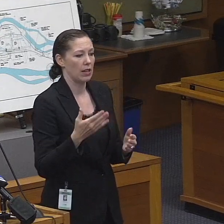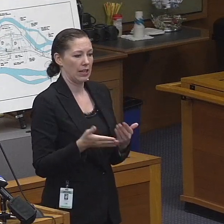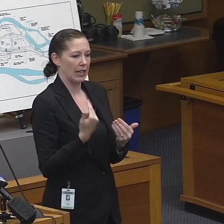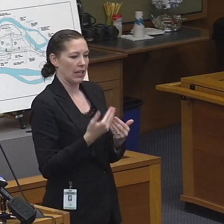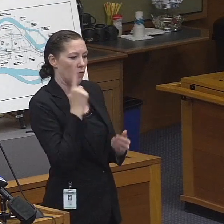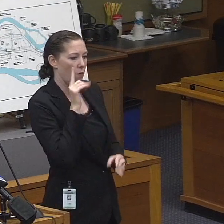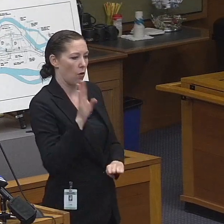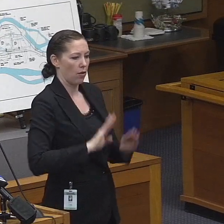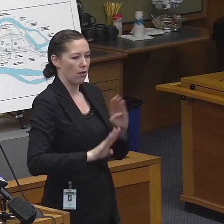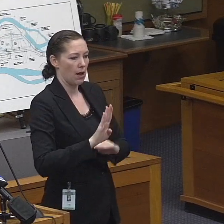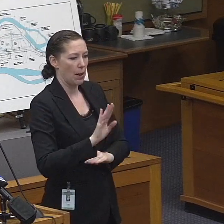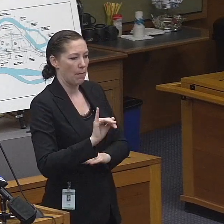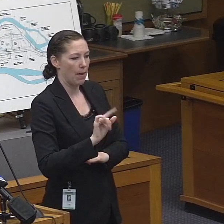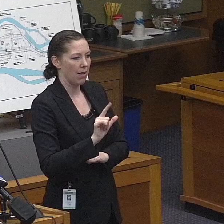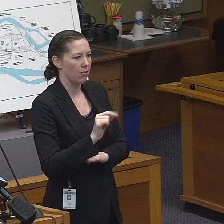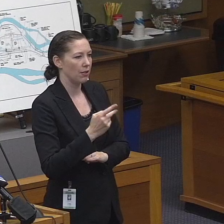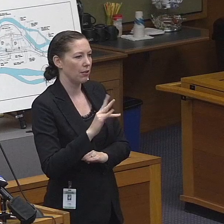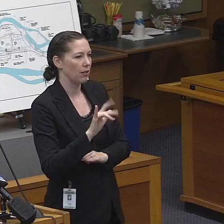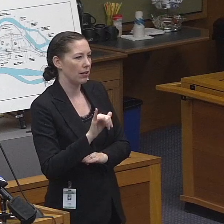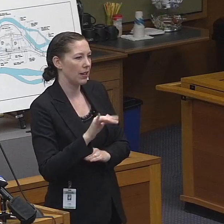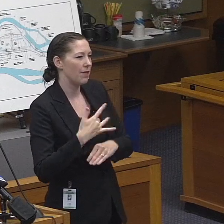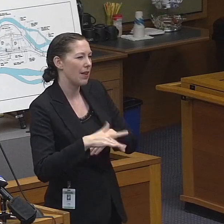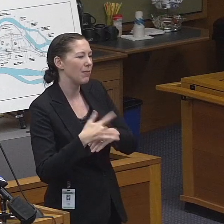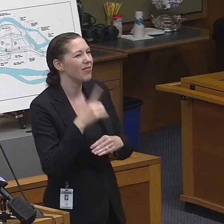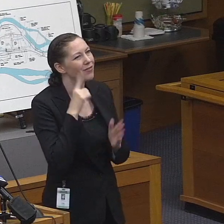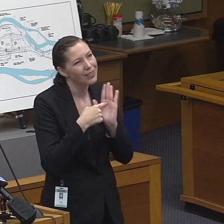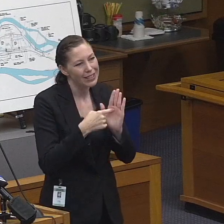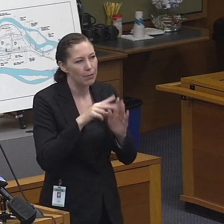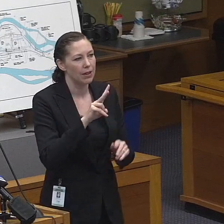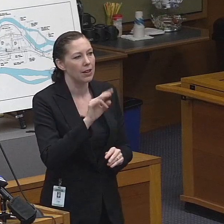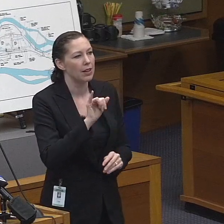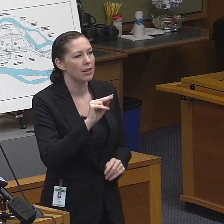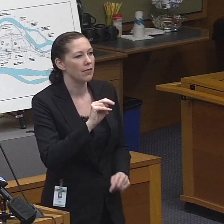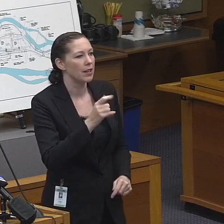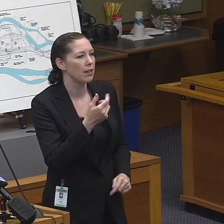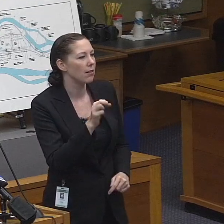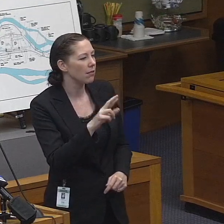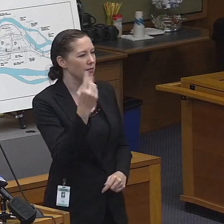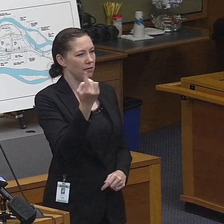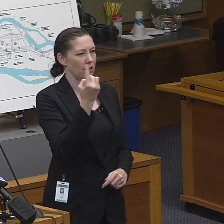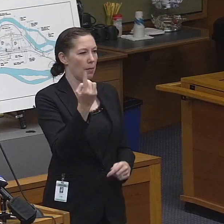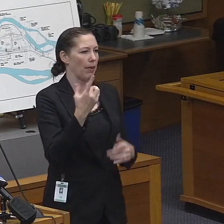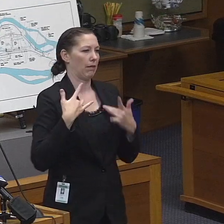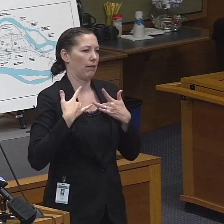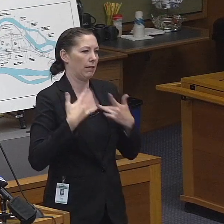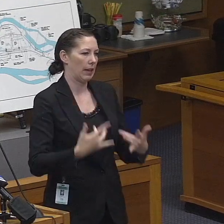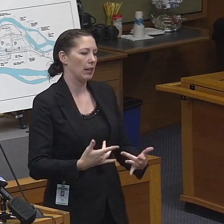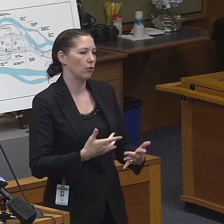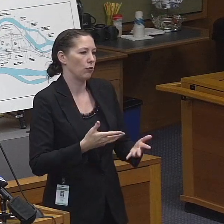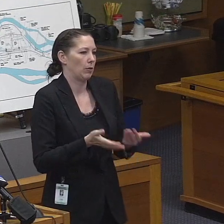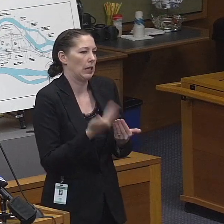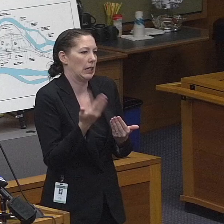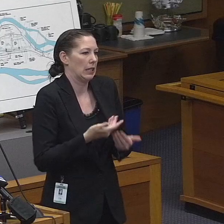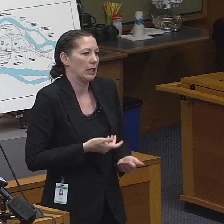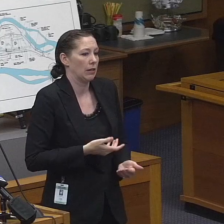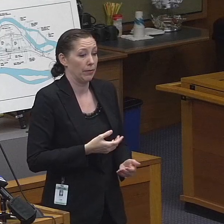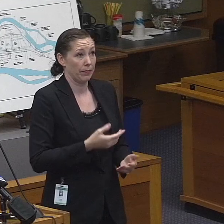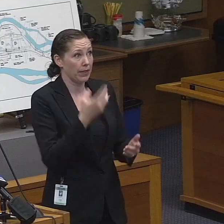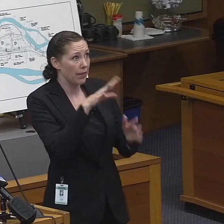that would be something like vinegar, or something that's commonly found in on your store shelves. Will you need